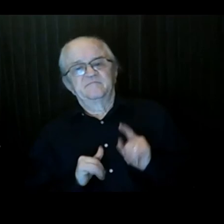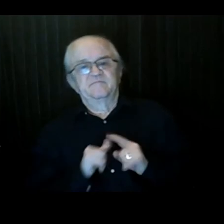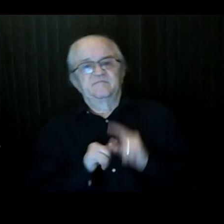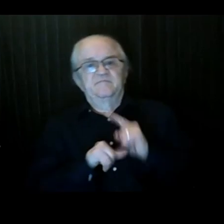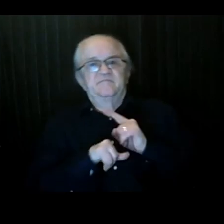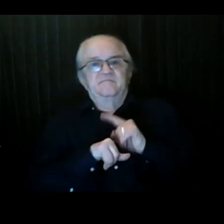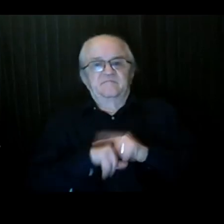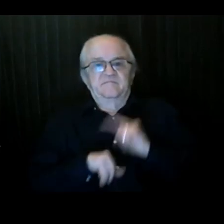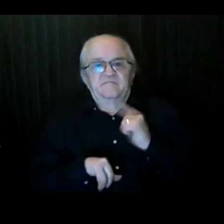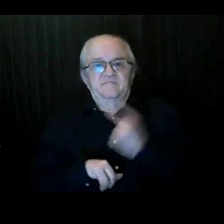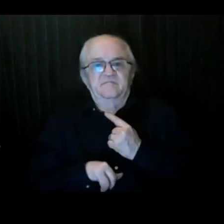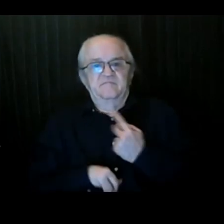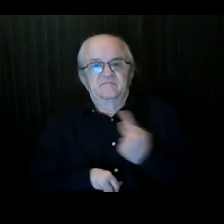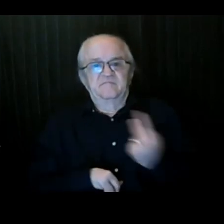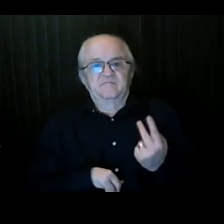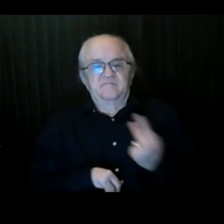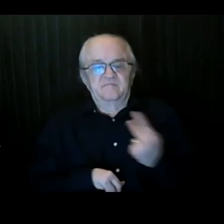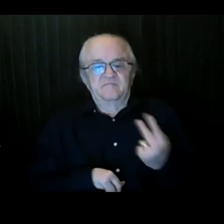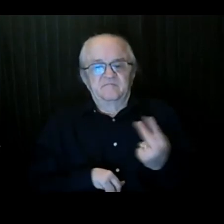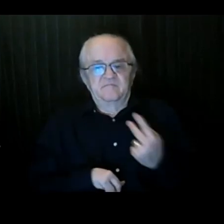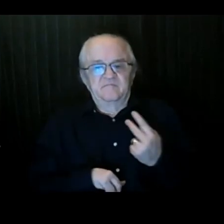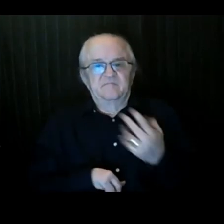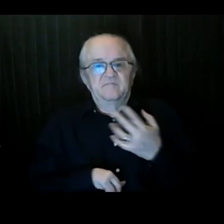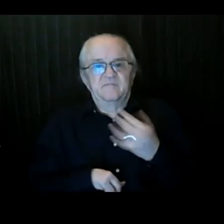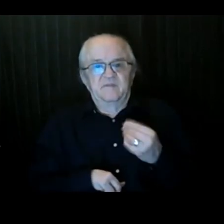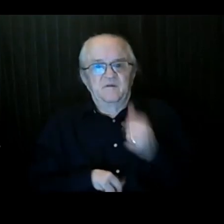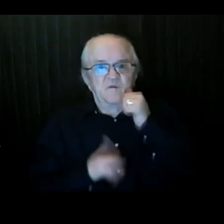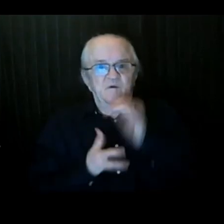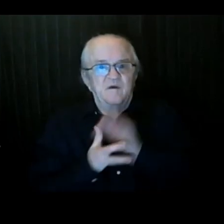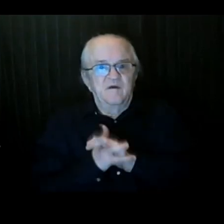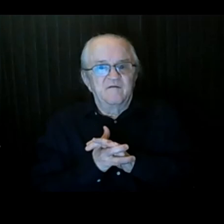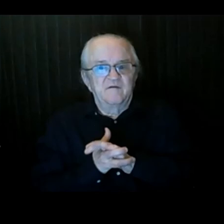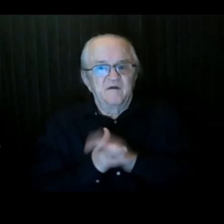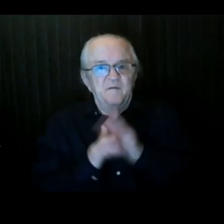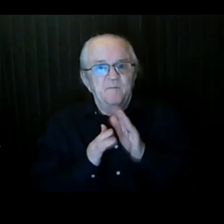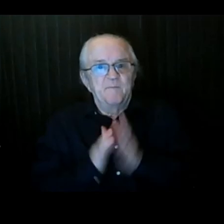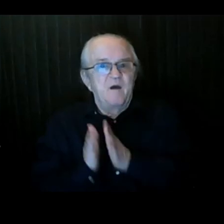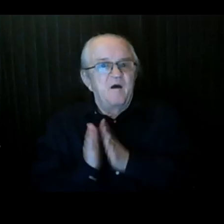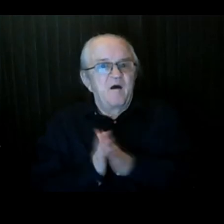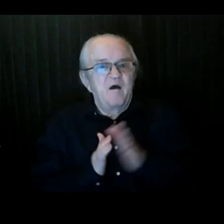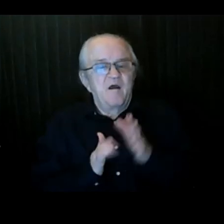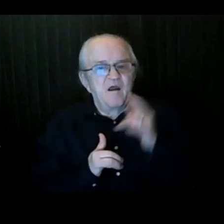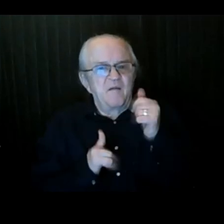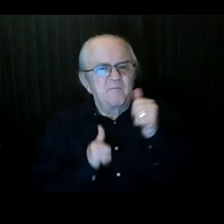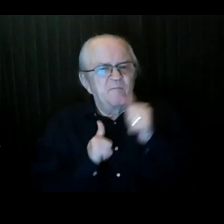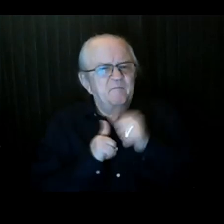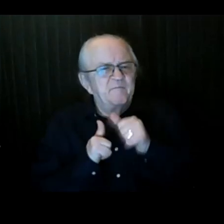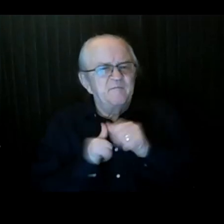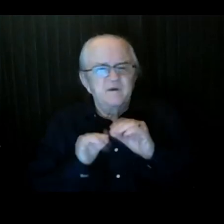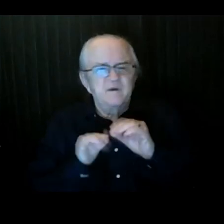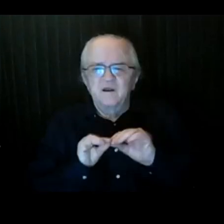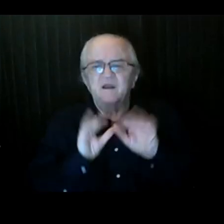we were ever alone, her, me, and Vicky, we were at a park. And I remember this so clearly